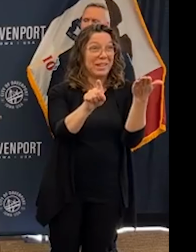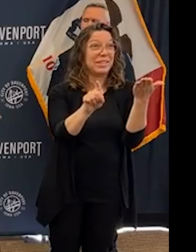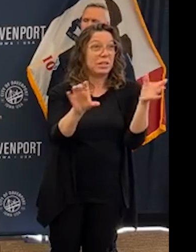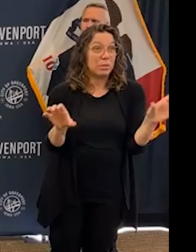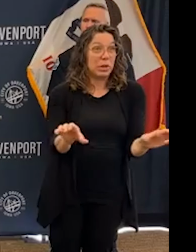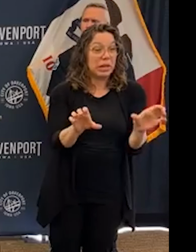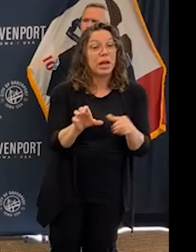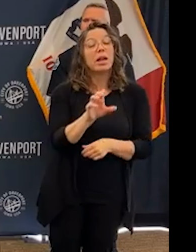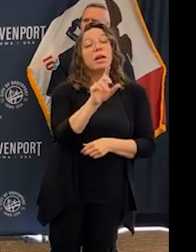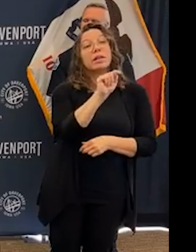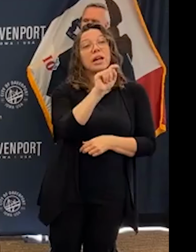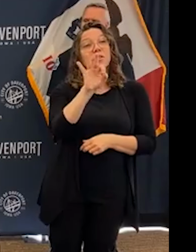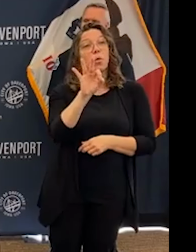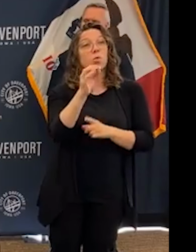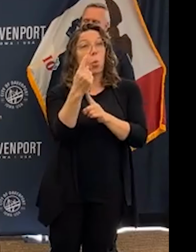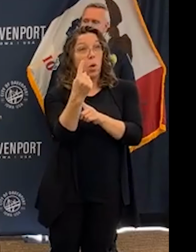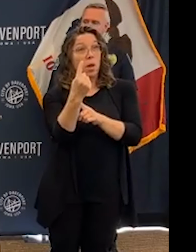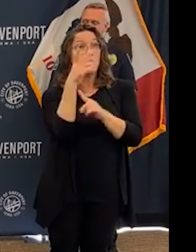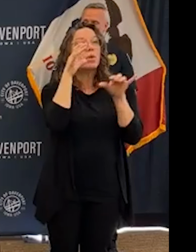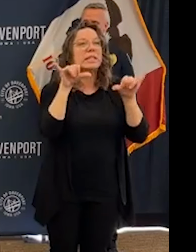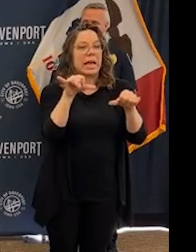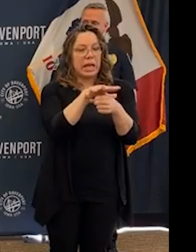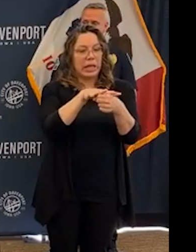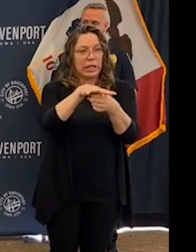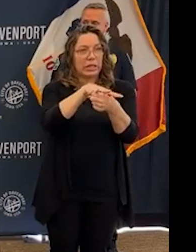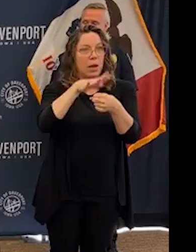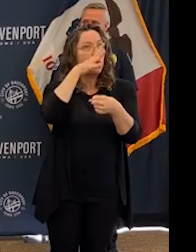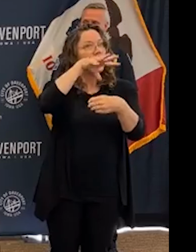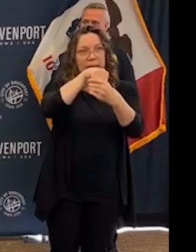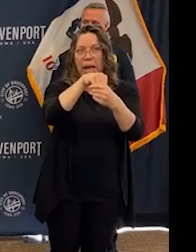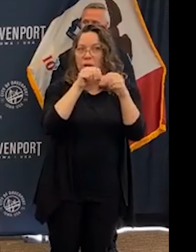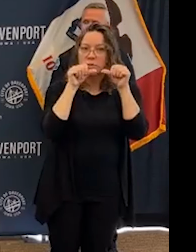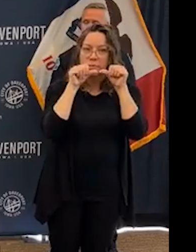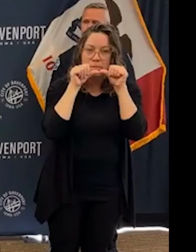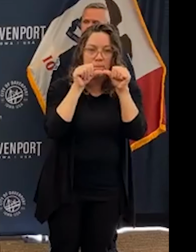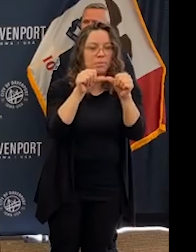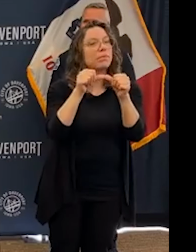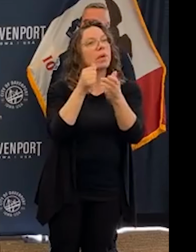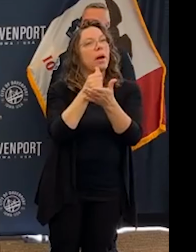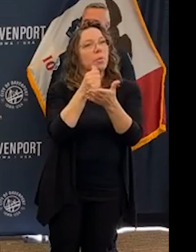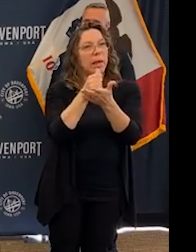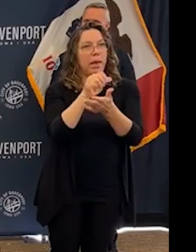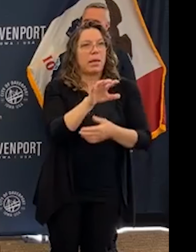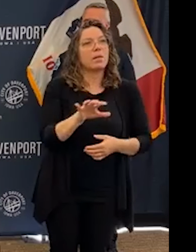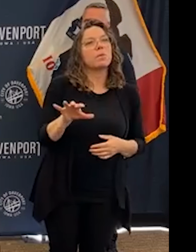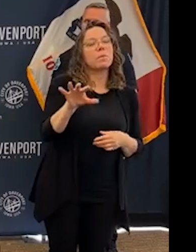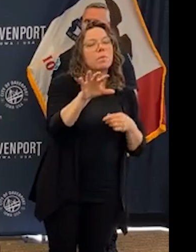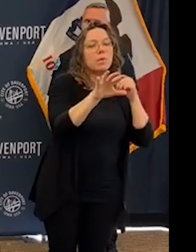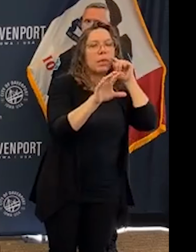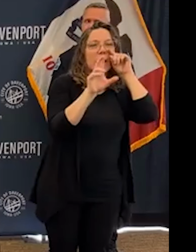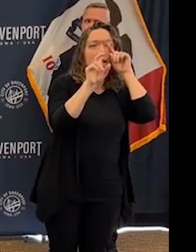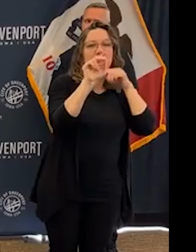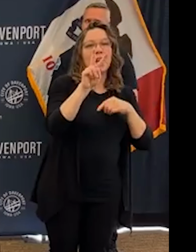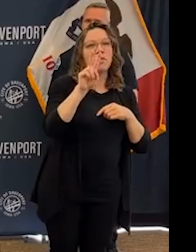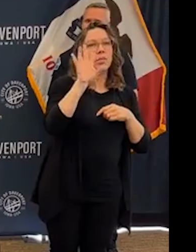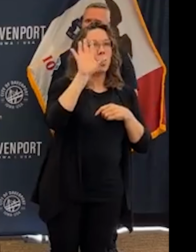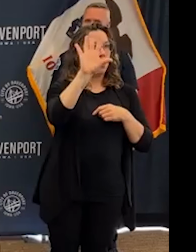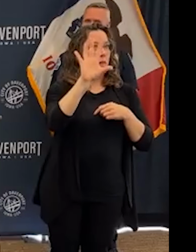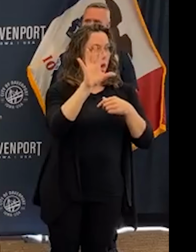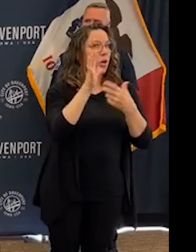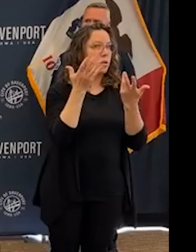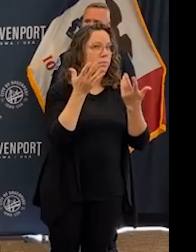will remain on site and will be engaged with this process, helping out the Davenport's command structure. Can you spell